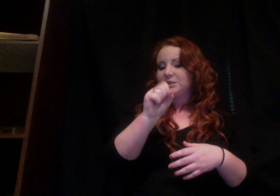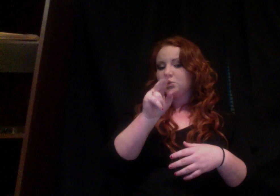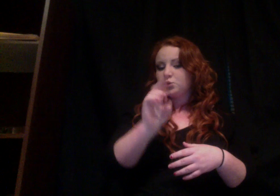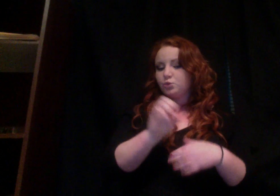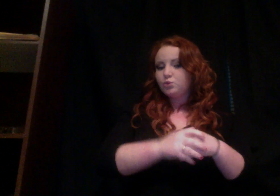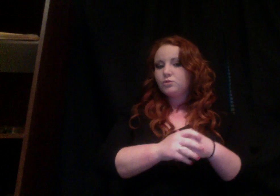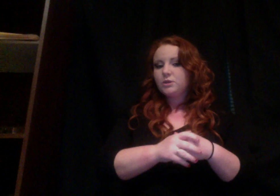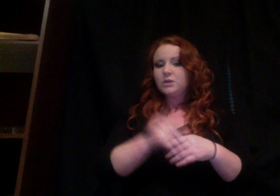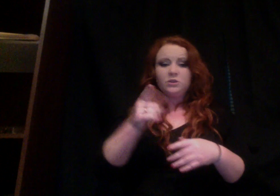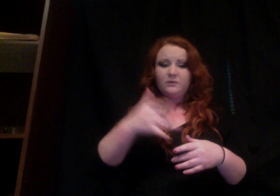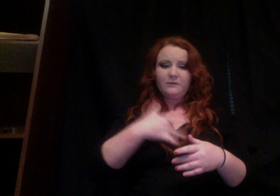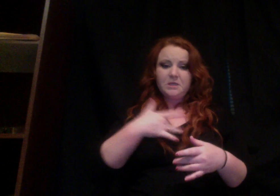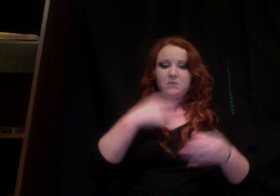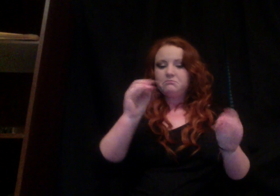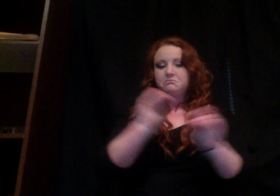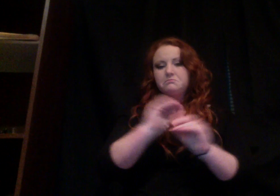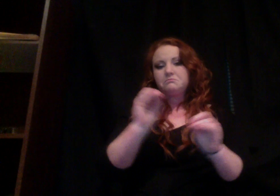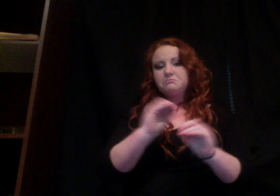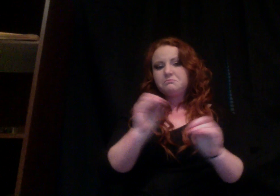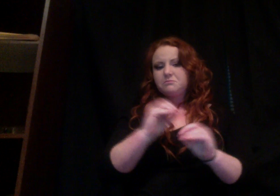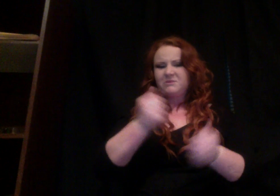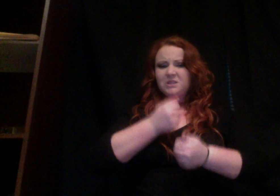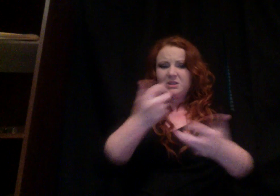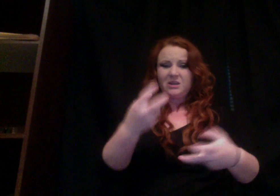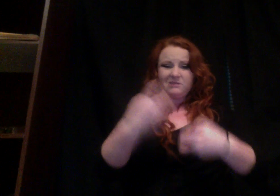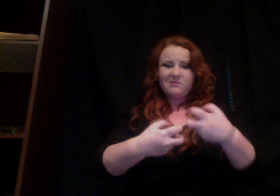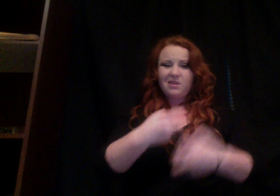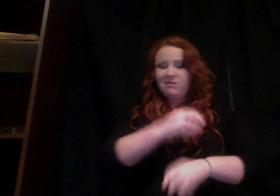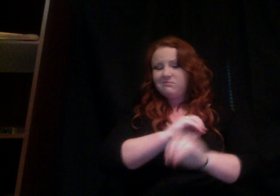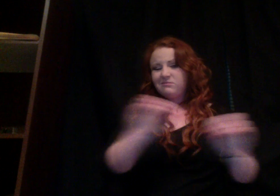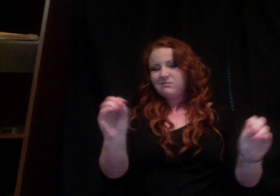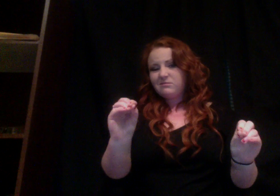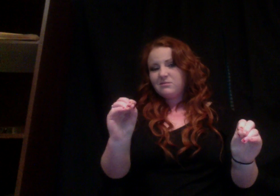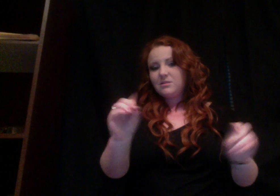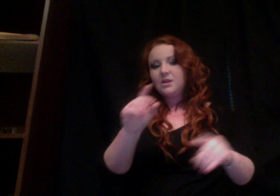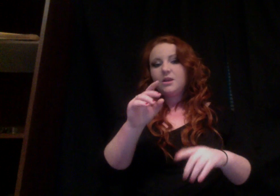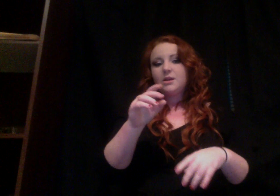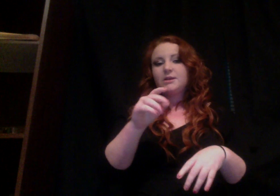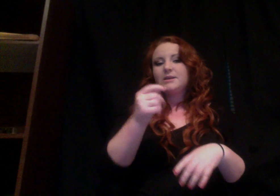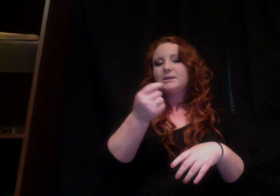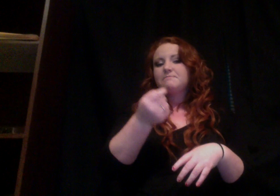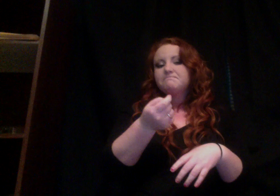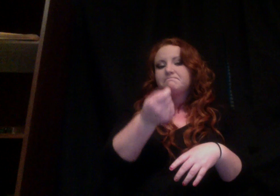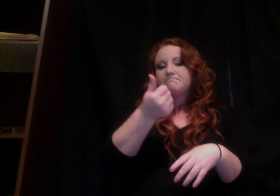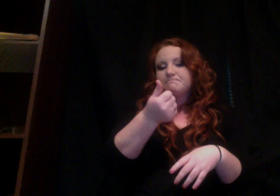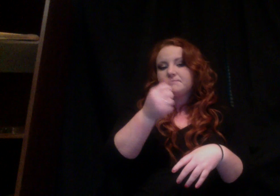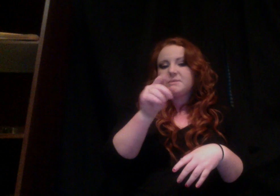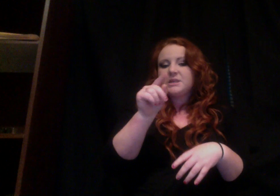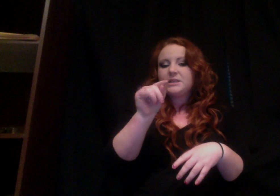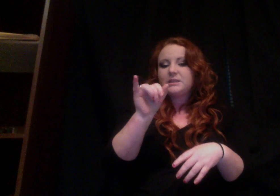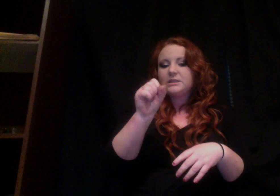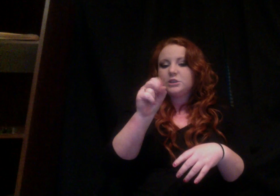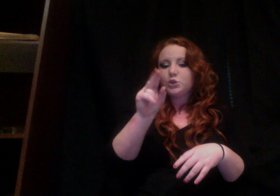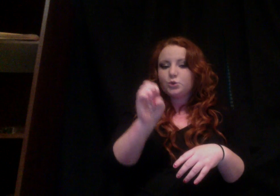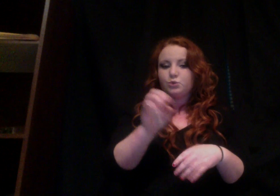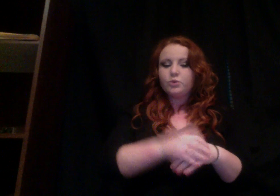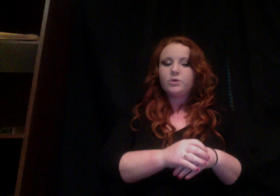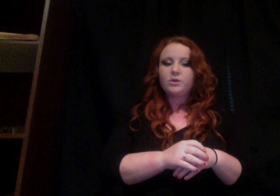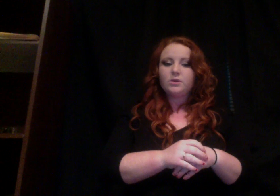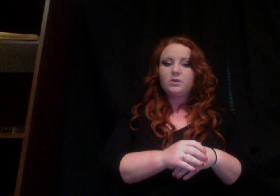and this does not cause any problems or distress. It's just a tiny piece of tissue. A person isn't even aware that this